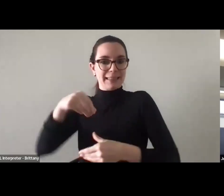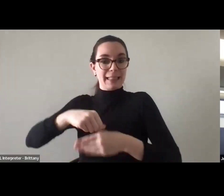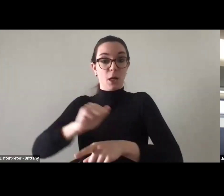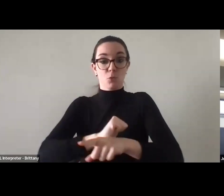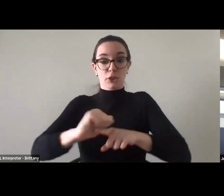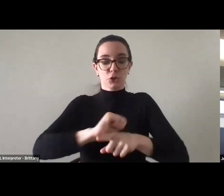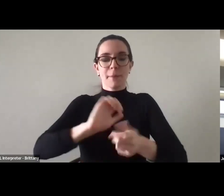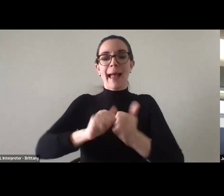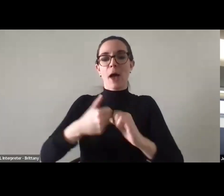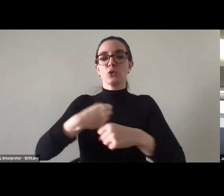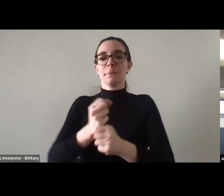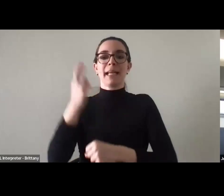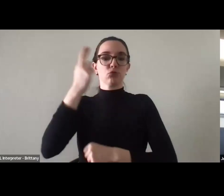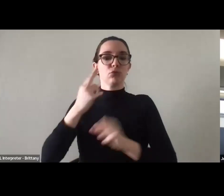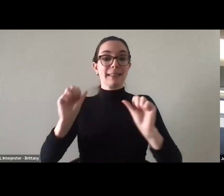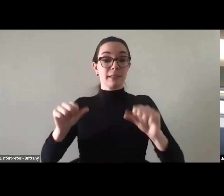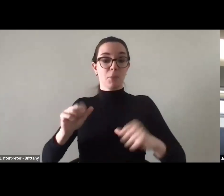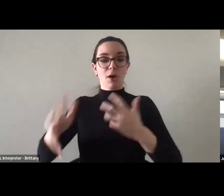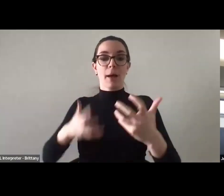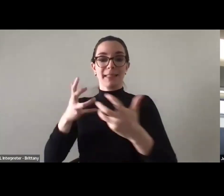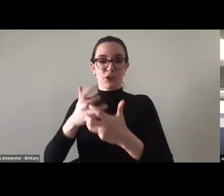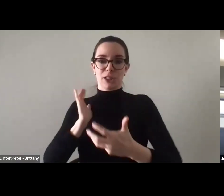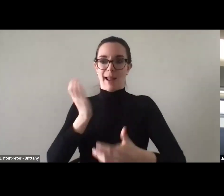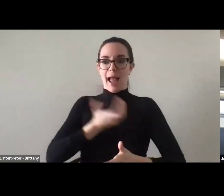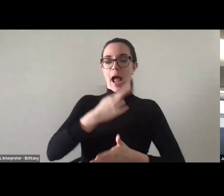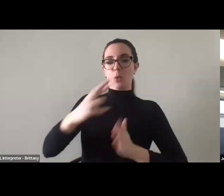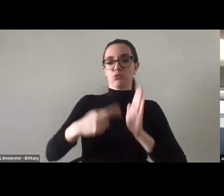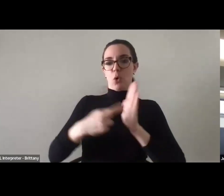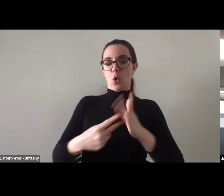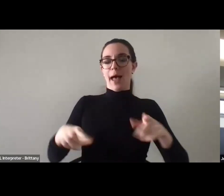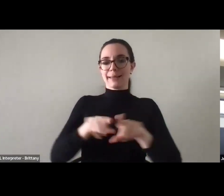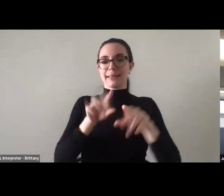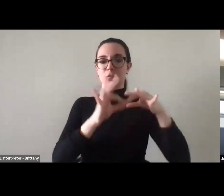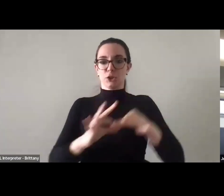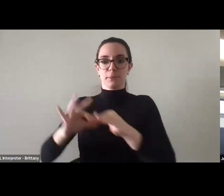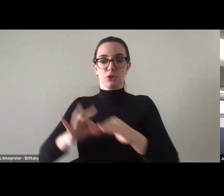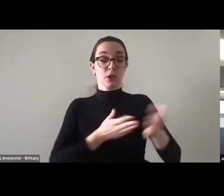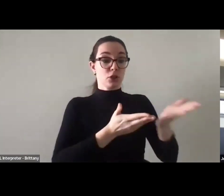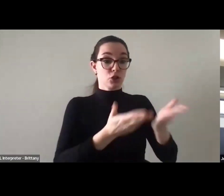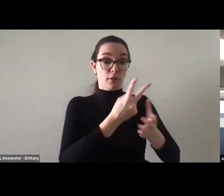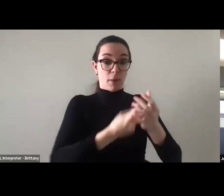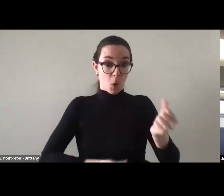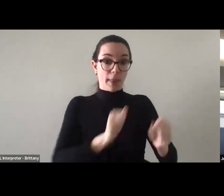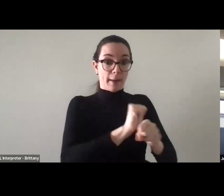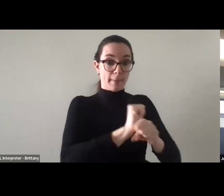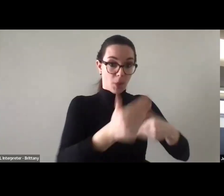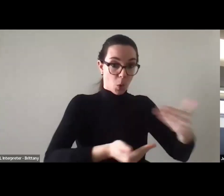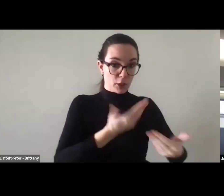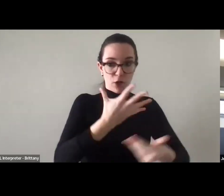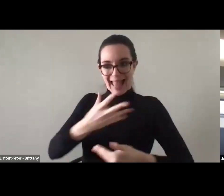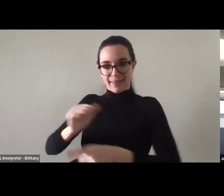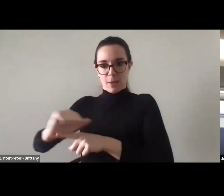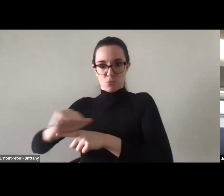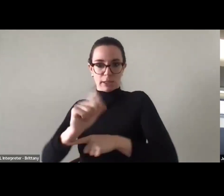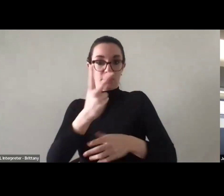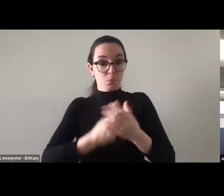reasonable accommodation. Our role as an intermediary is to serve both the employer and the apprentice and